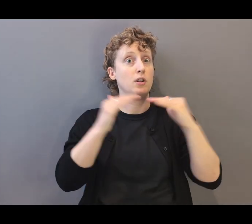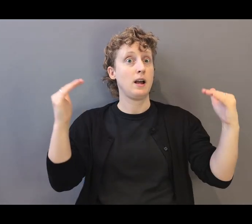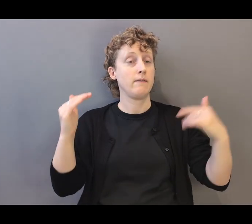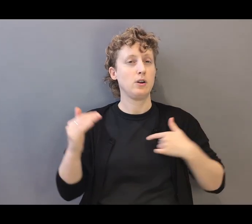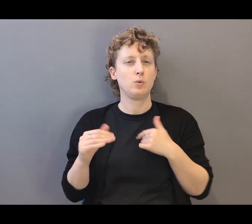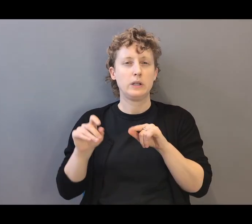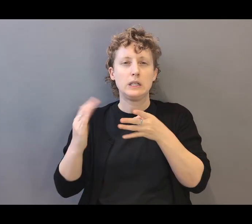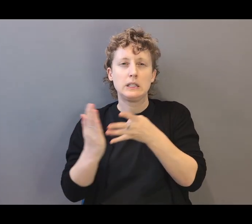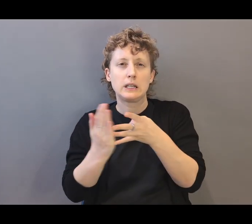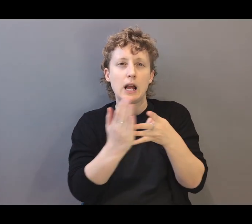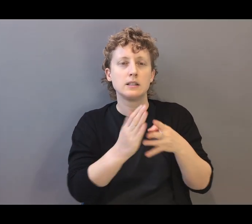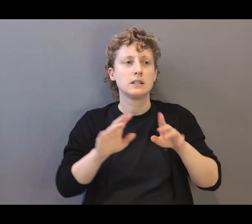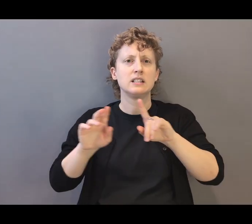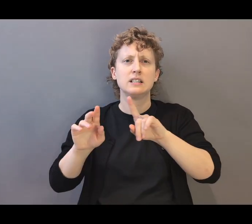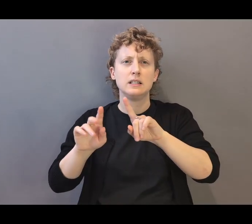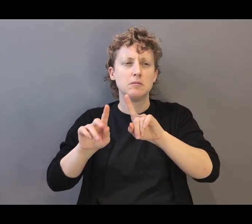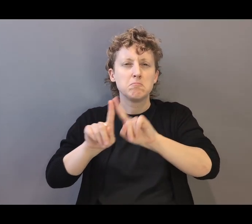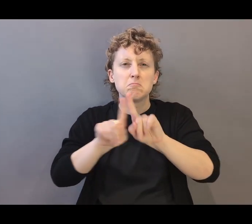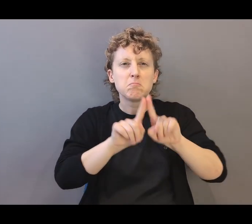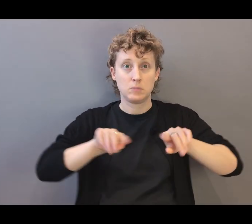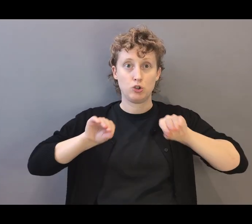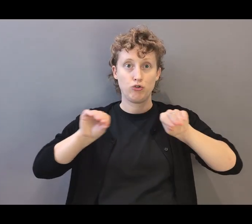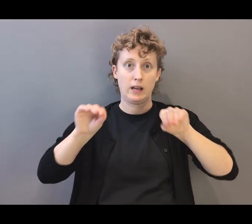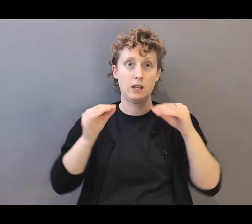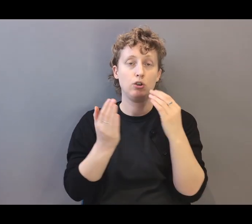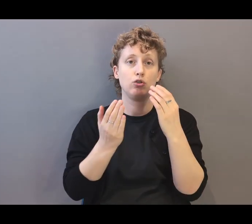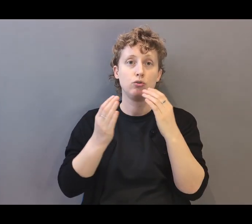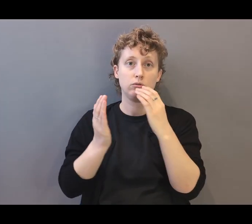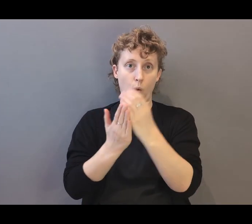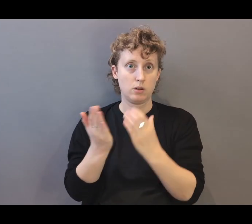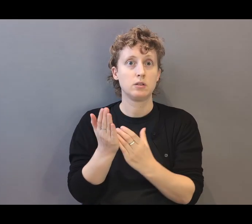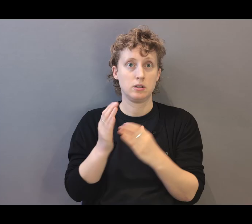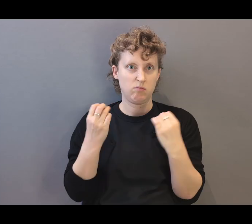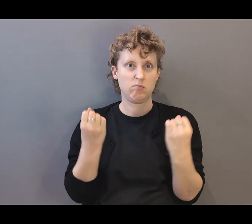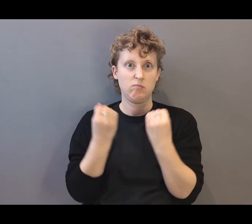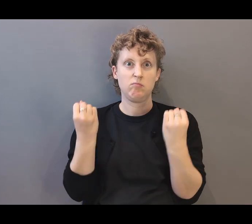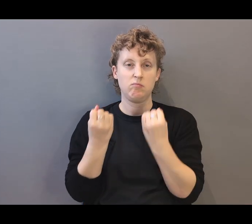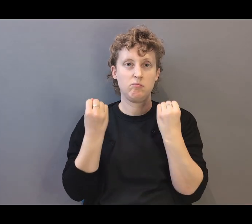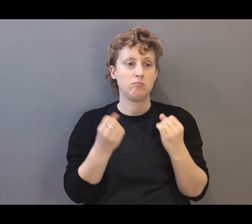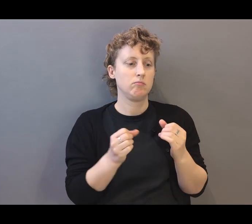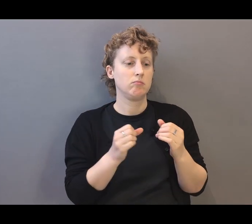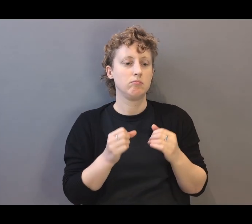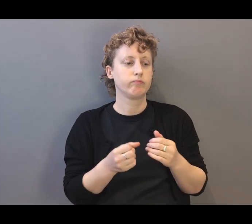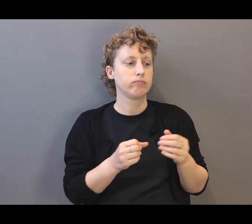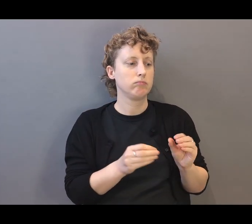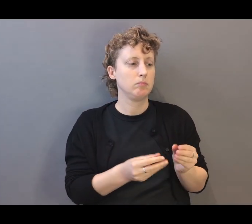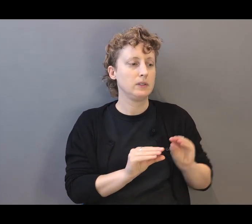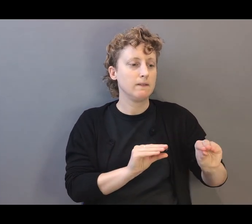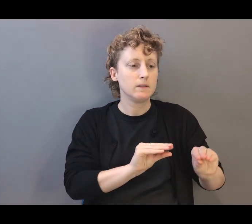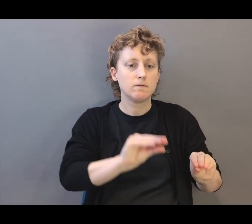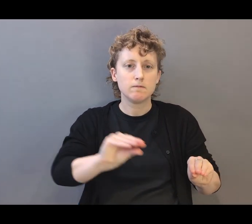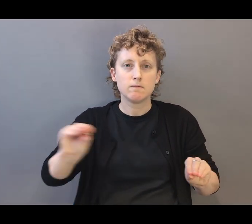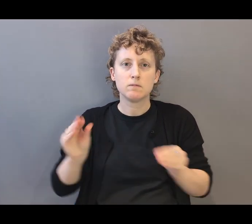alternatives on micro or nano training courses, similar things, providing courses in small chunks for people